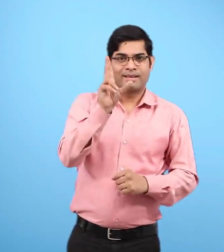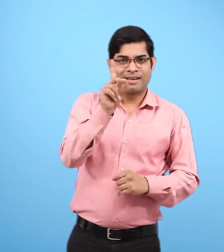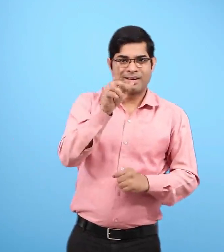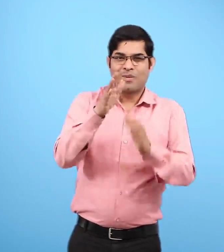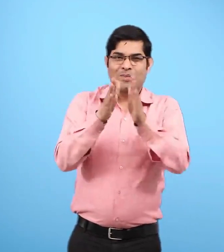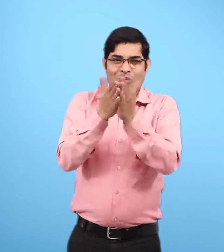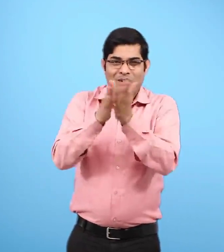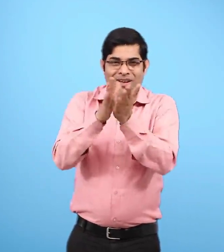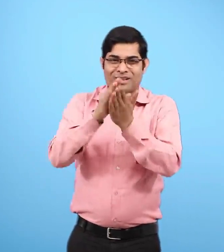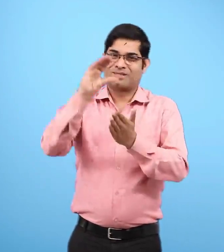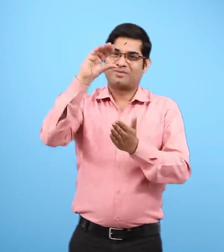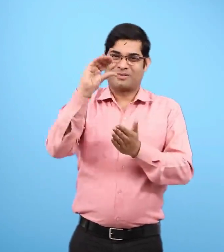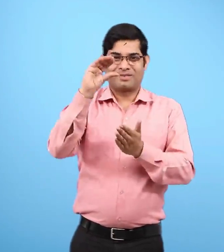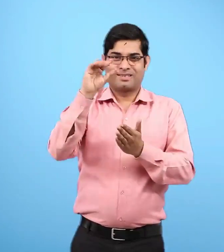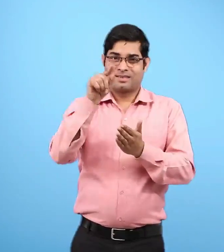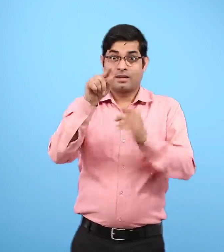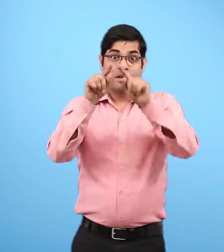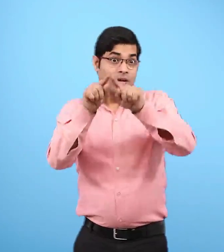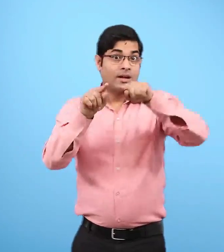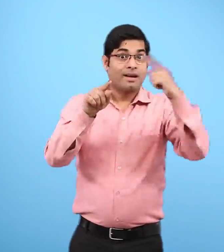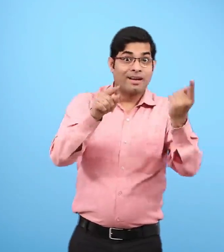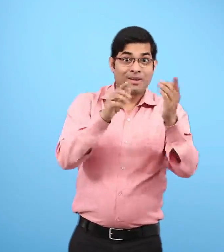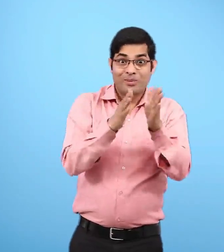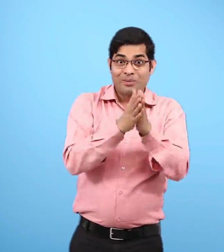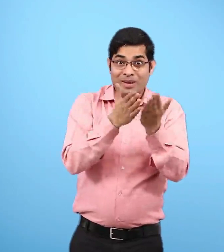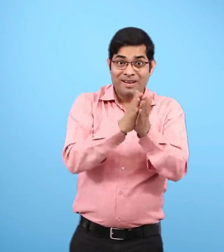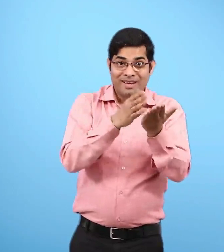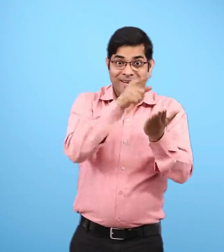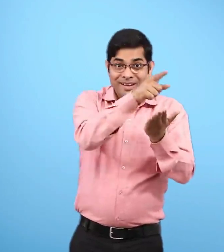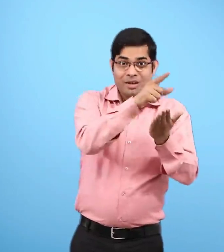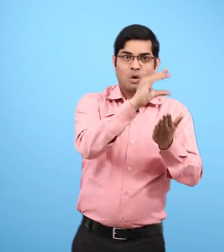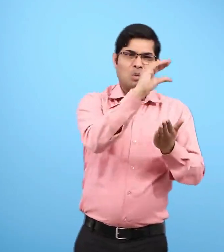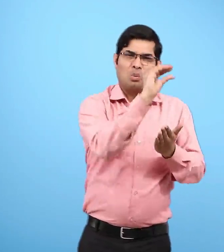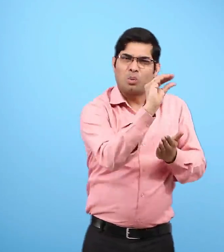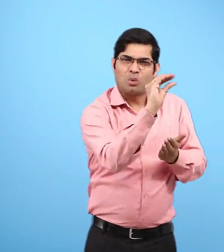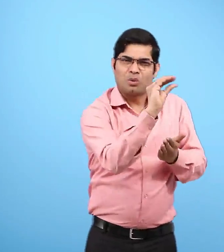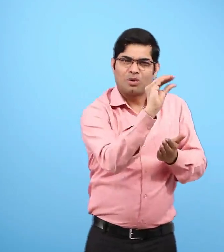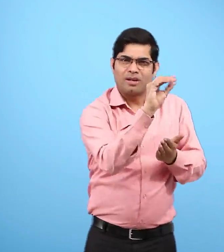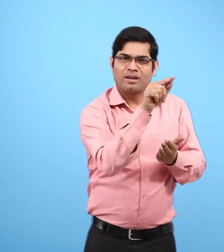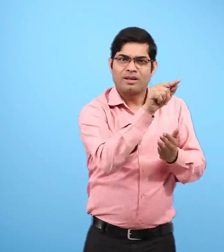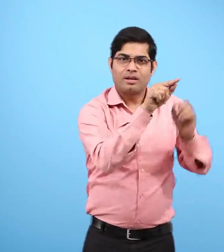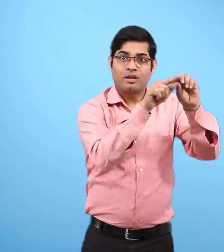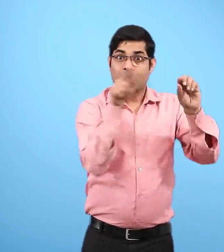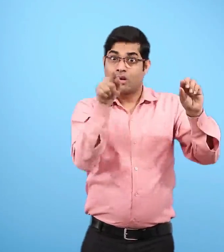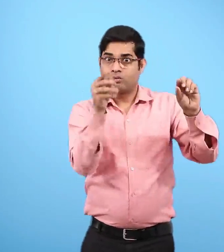Book 2 has lesser pages than Book 1, but more pages than Book